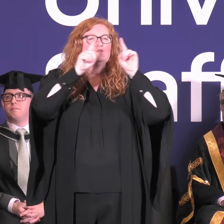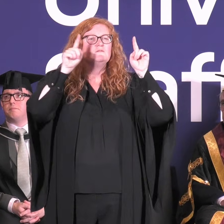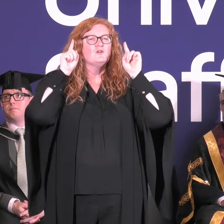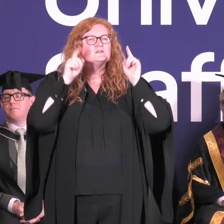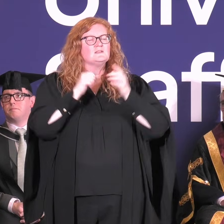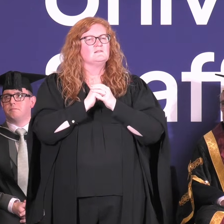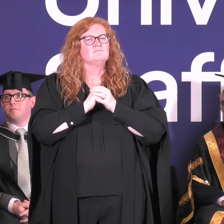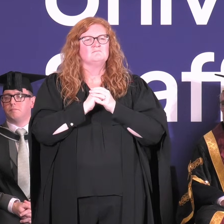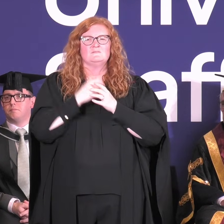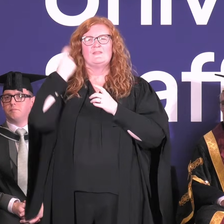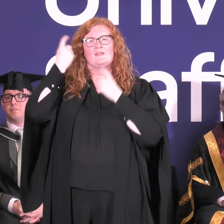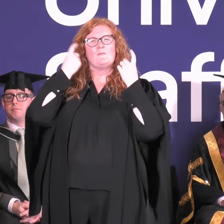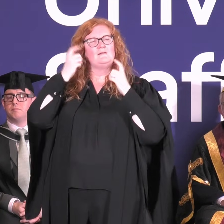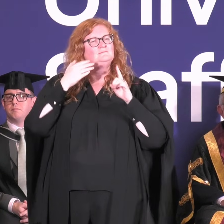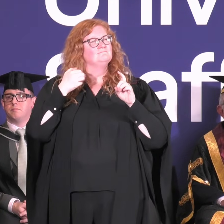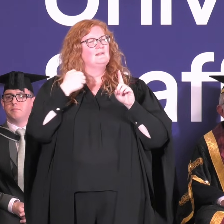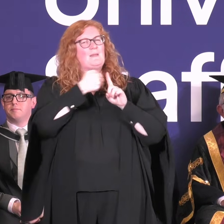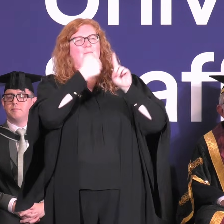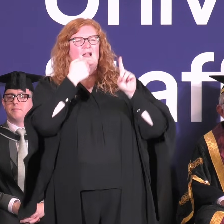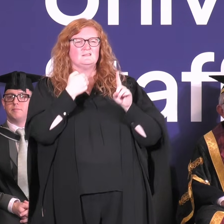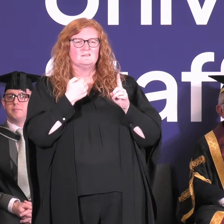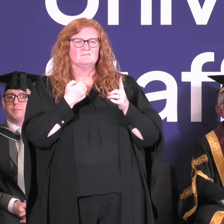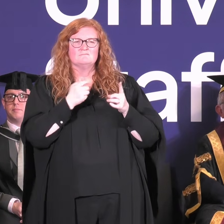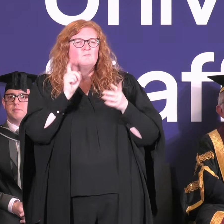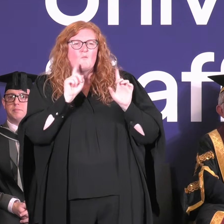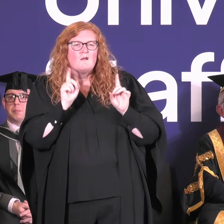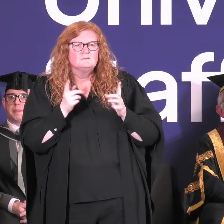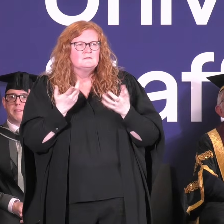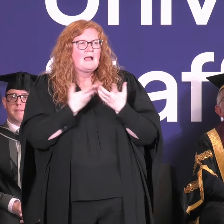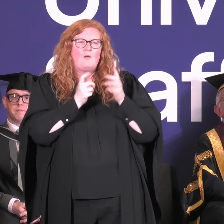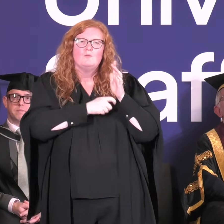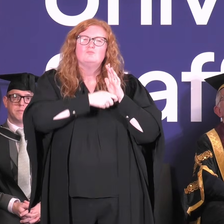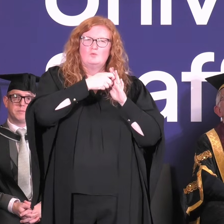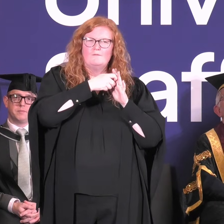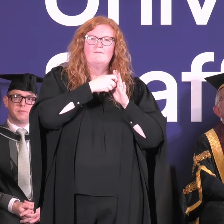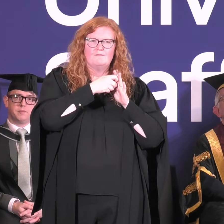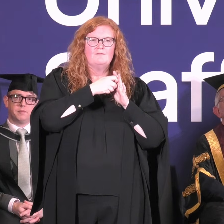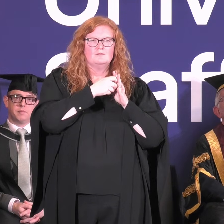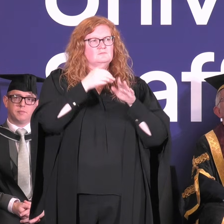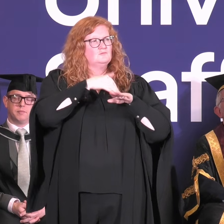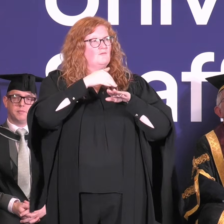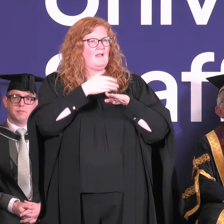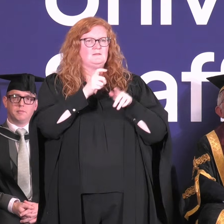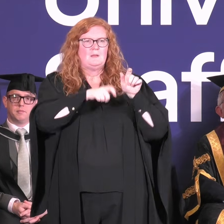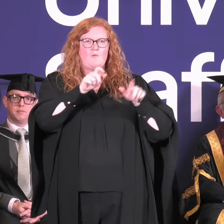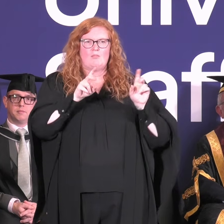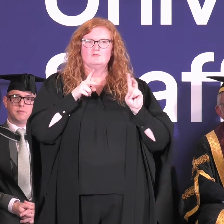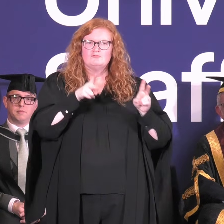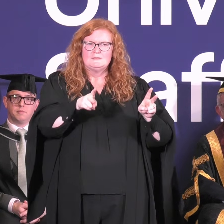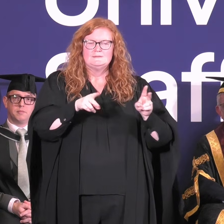what impact are we having and how do we improve the impact that we're having on the streets?